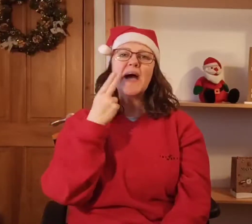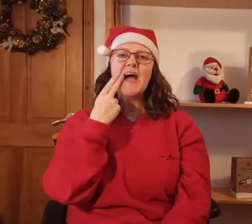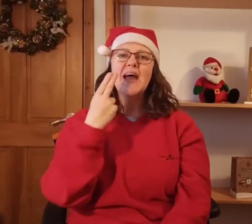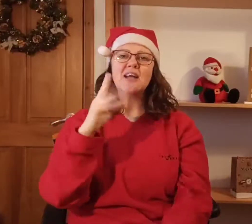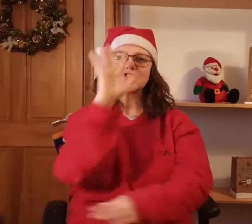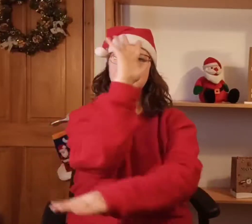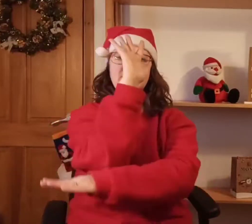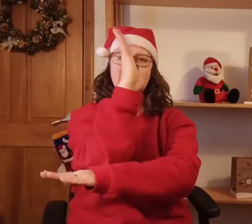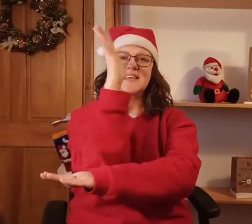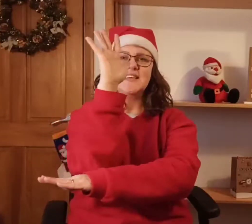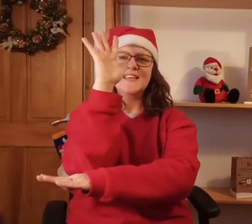pear tree